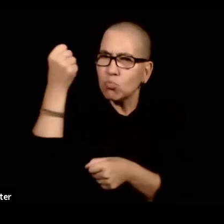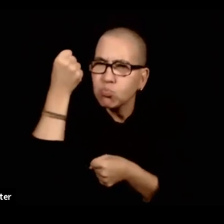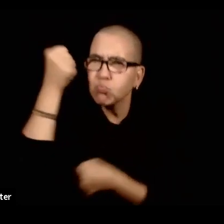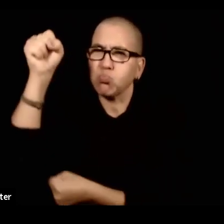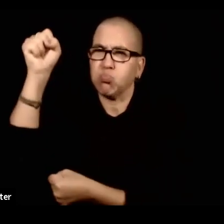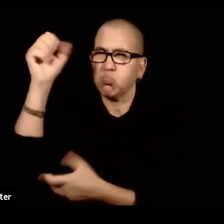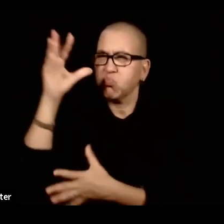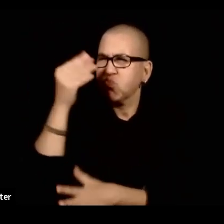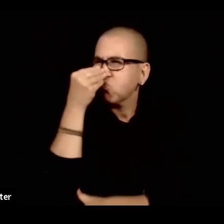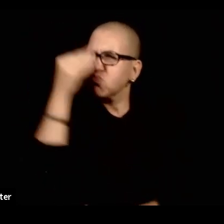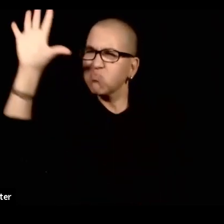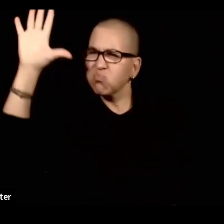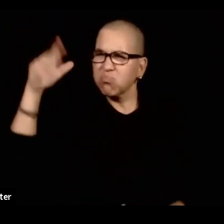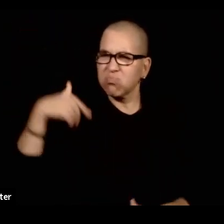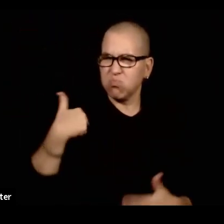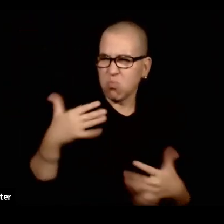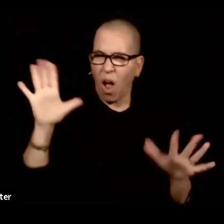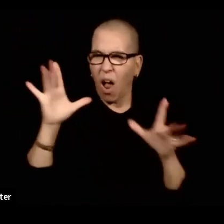tested?